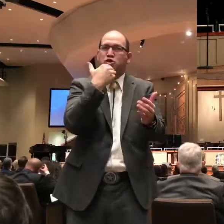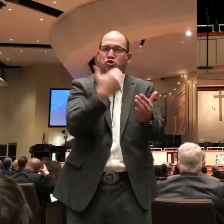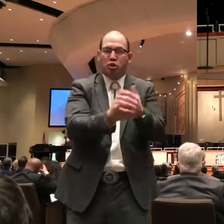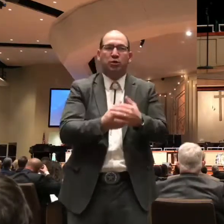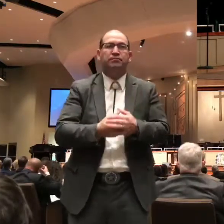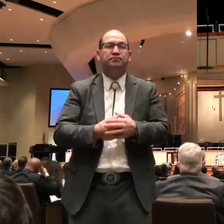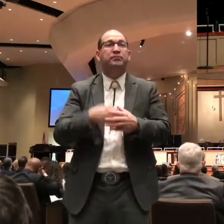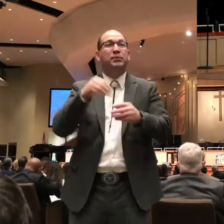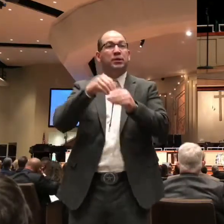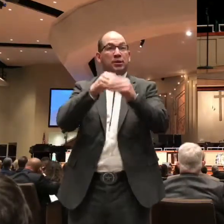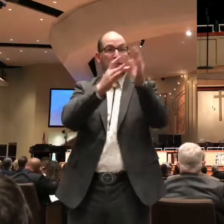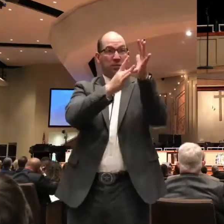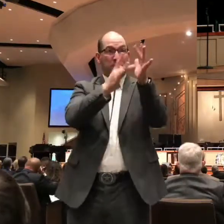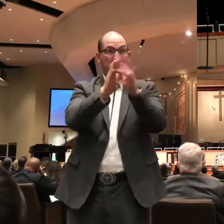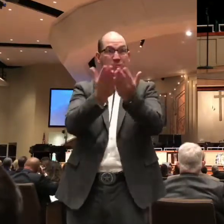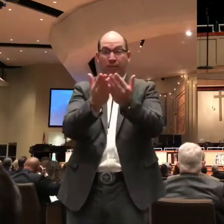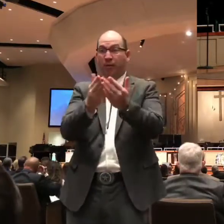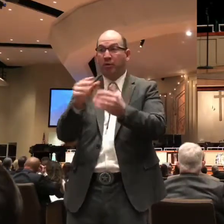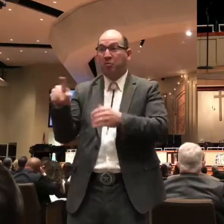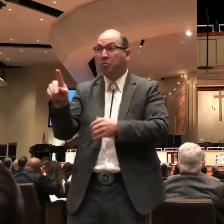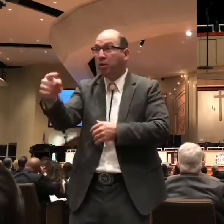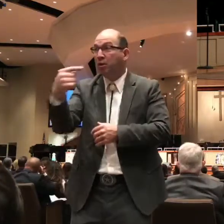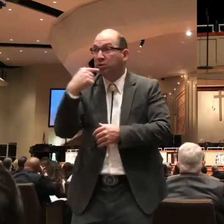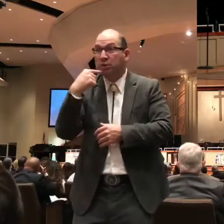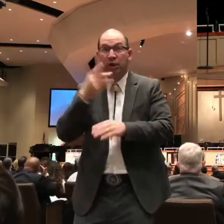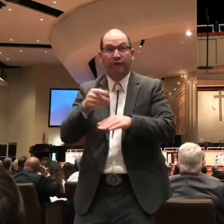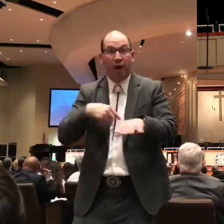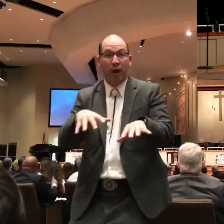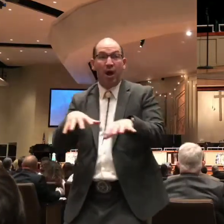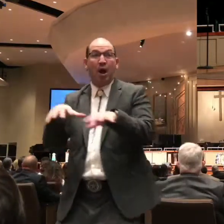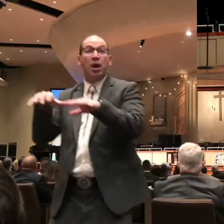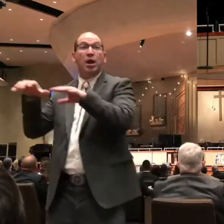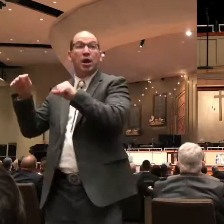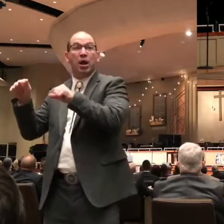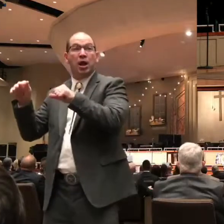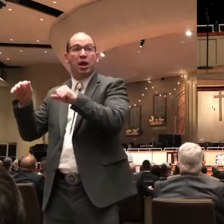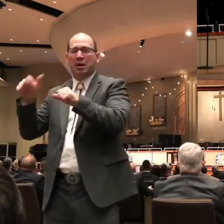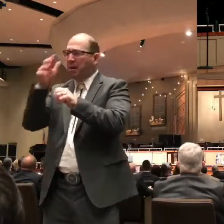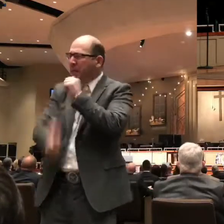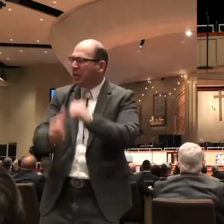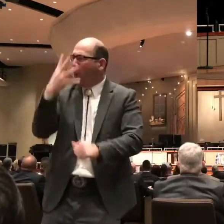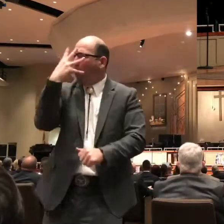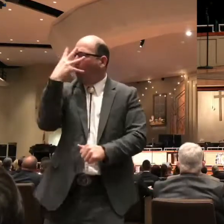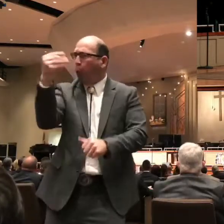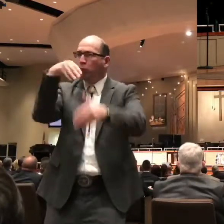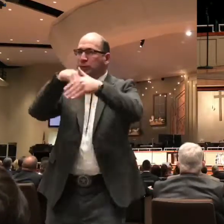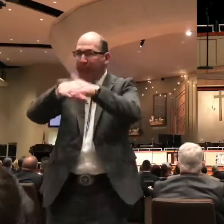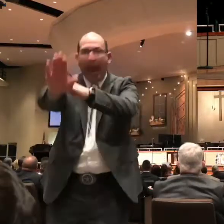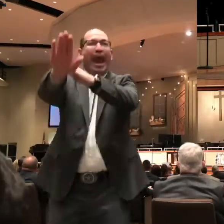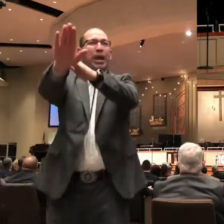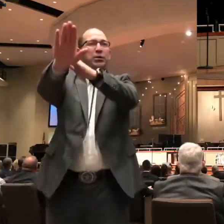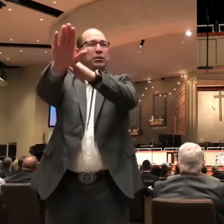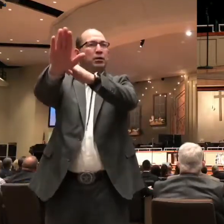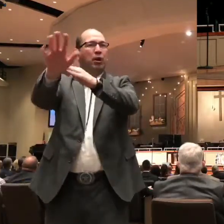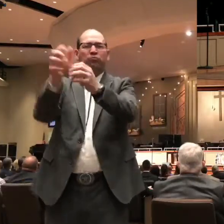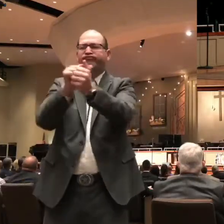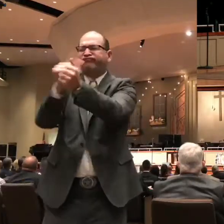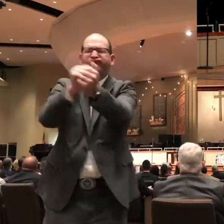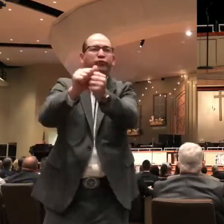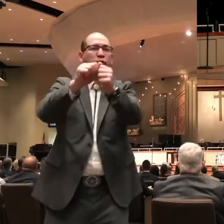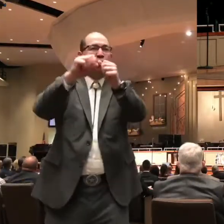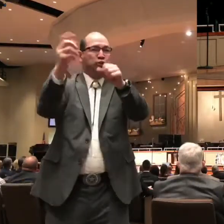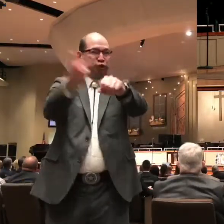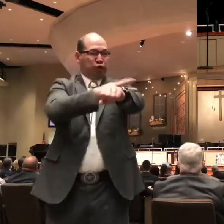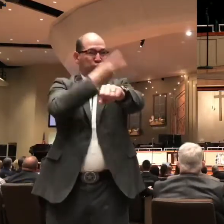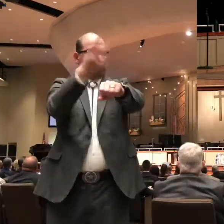this, that after my departing," Paul said, "after my departing shall grievous wolves enter in unto you, not sparing the flock.